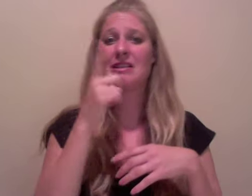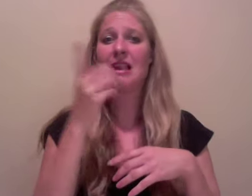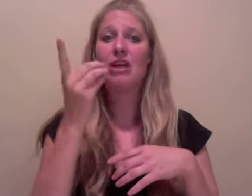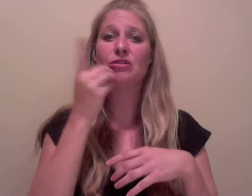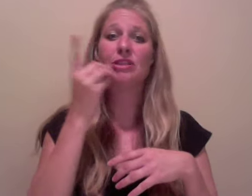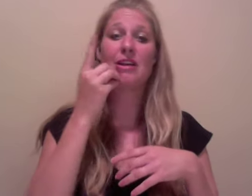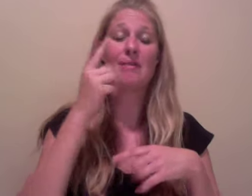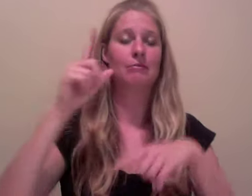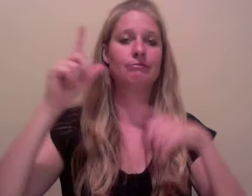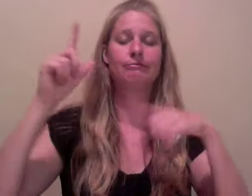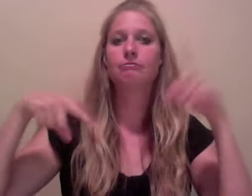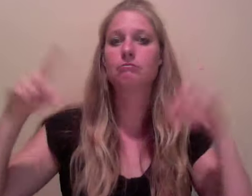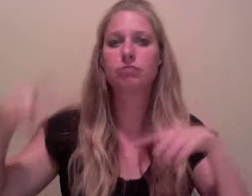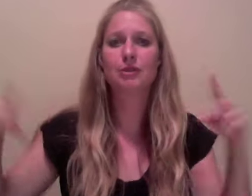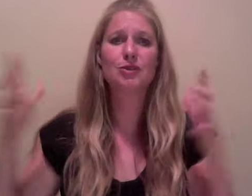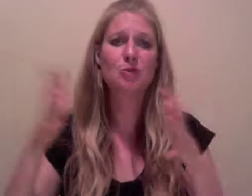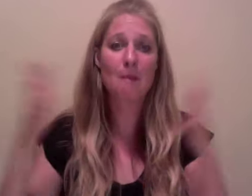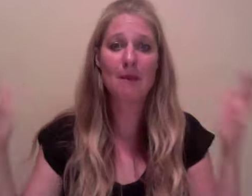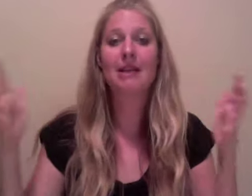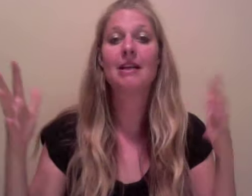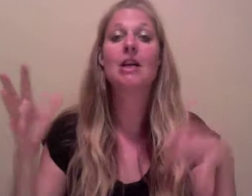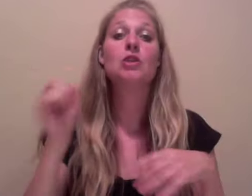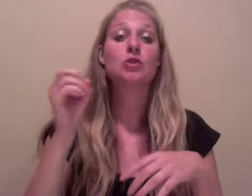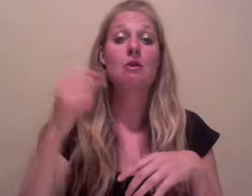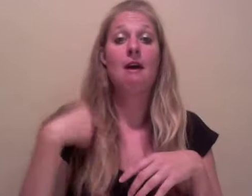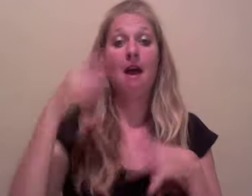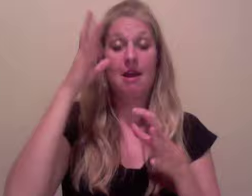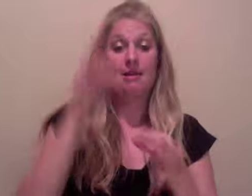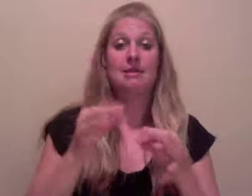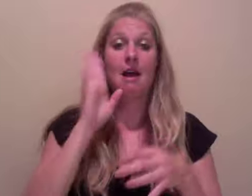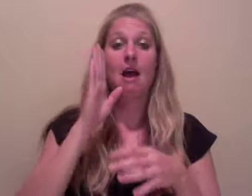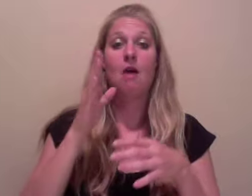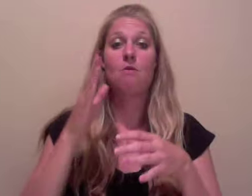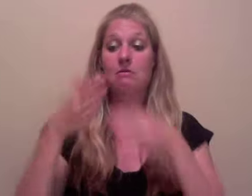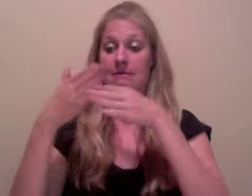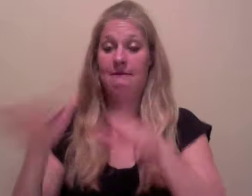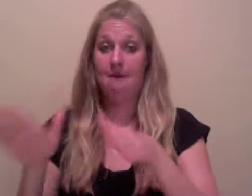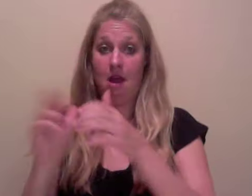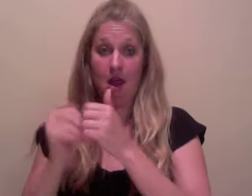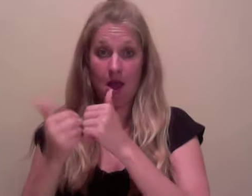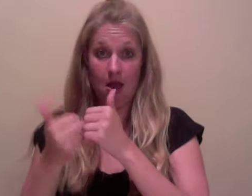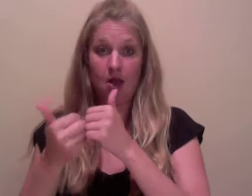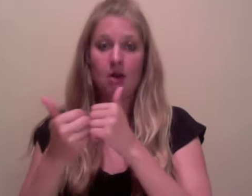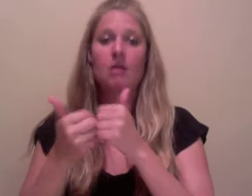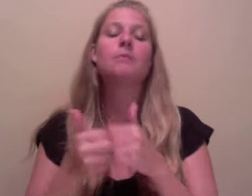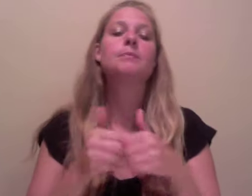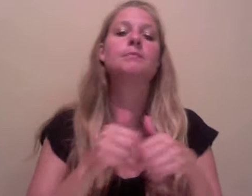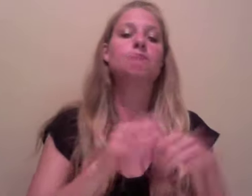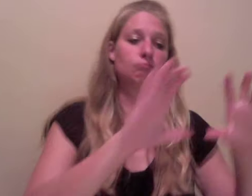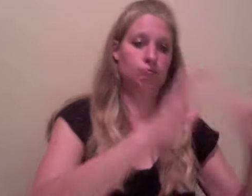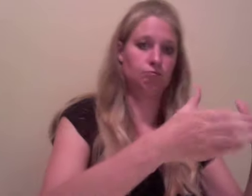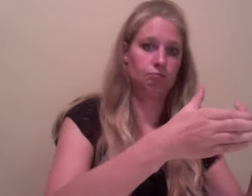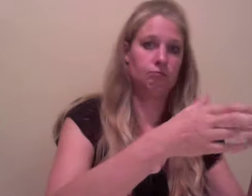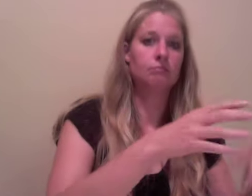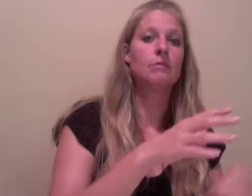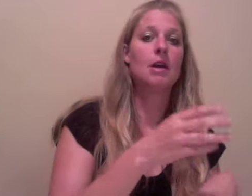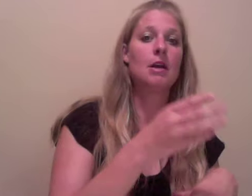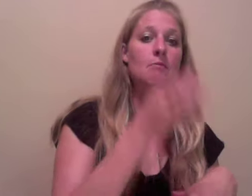breakfast, lunch, dinner, and there's so many different ways. So I decided what I was going to do is I was going to divide it into three groups. I'd